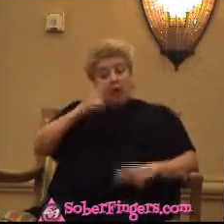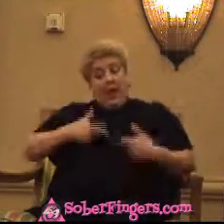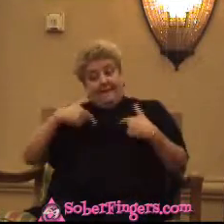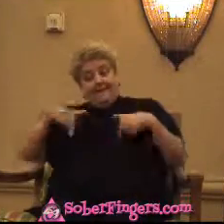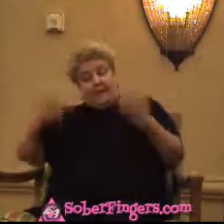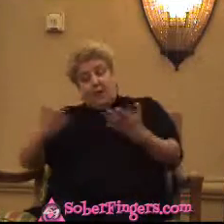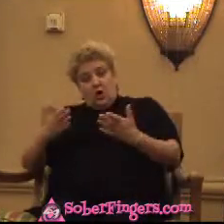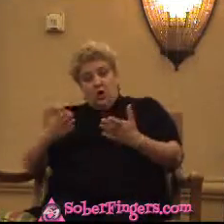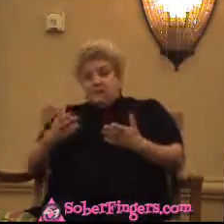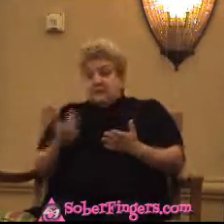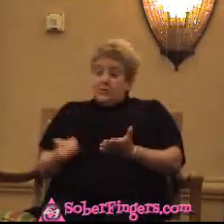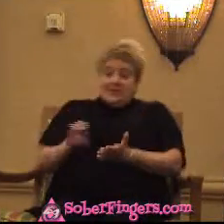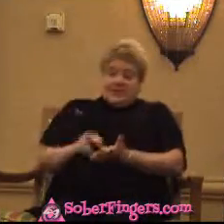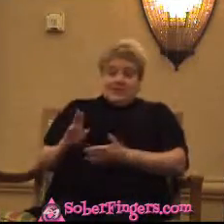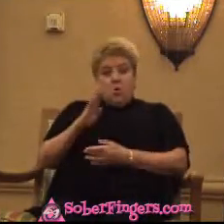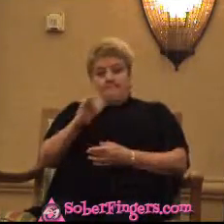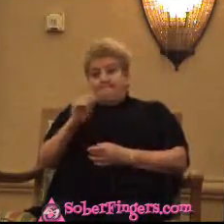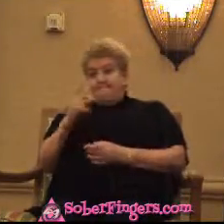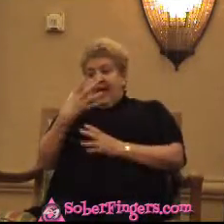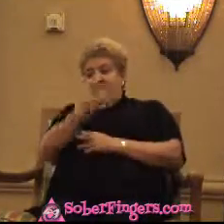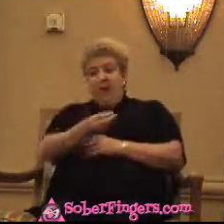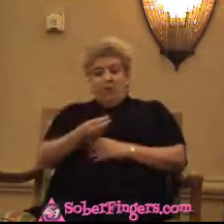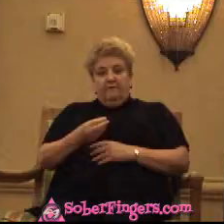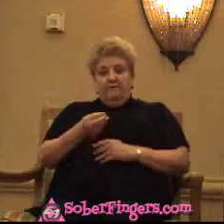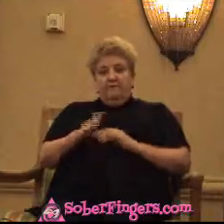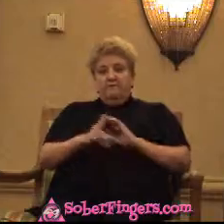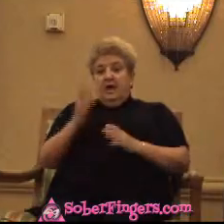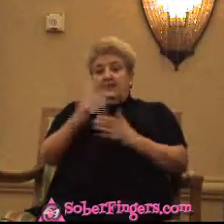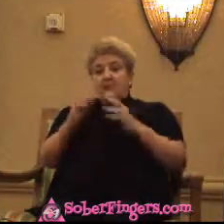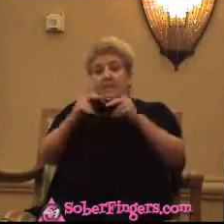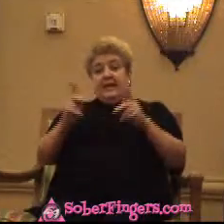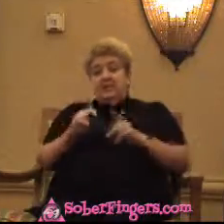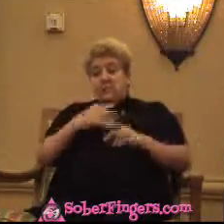you better get your butt out and find some place you enjoy going to, because if you don't go to meetings, you don't live here."